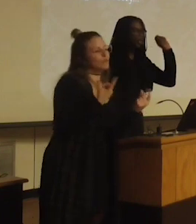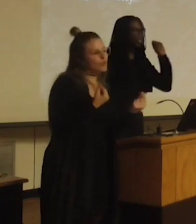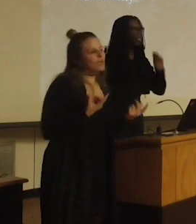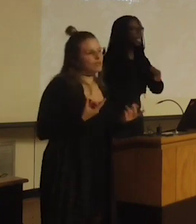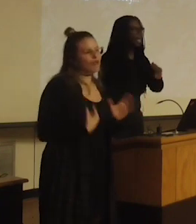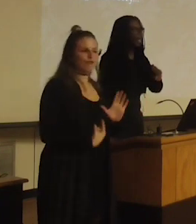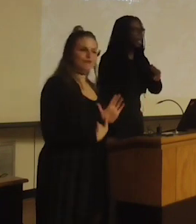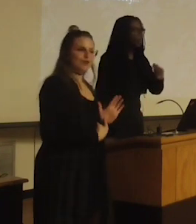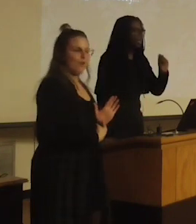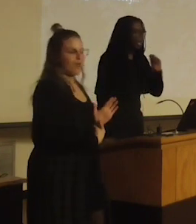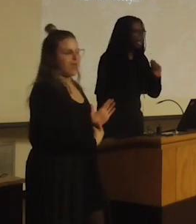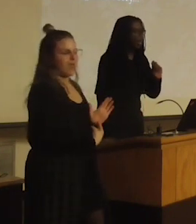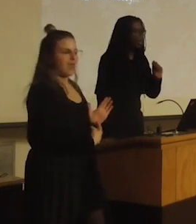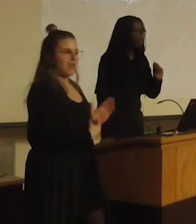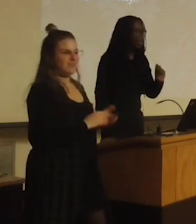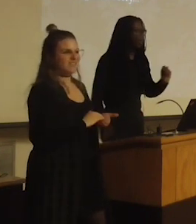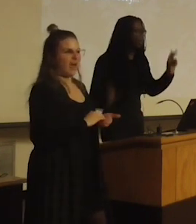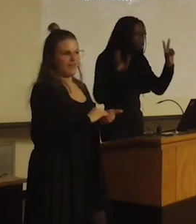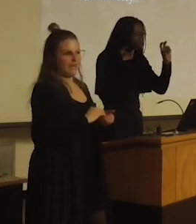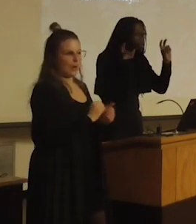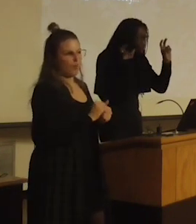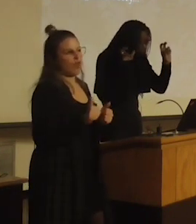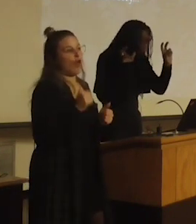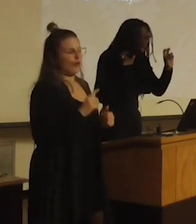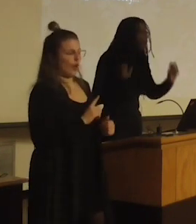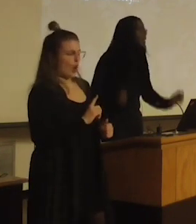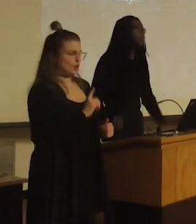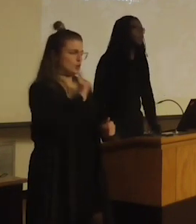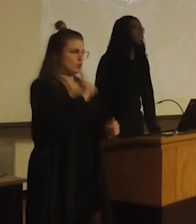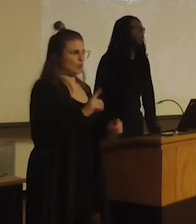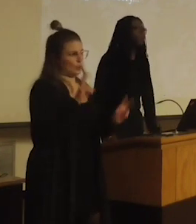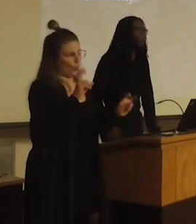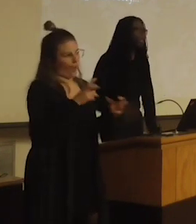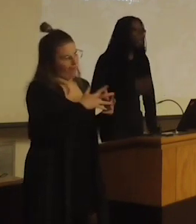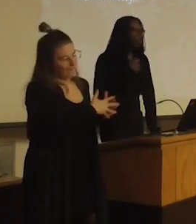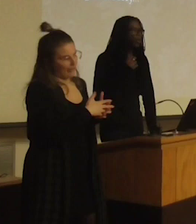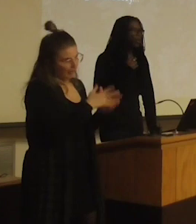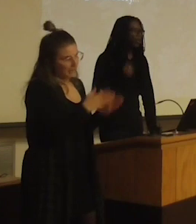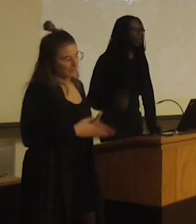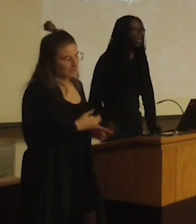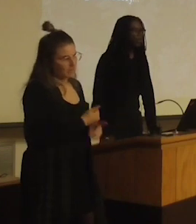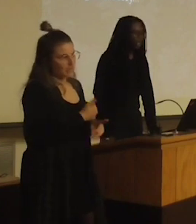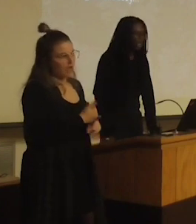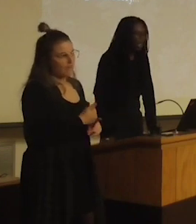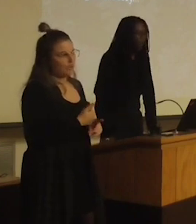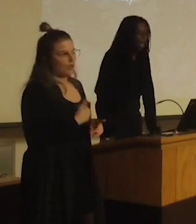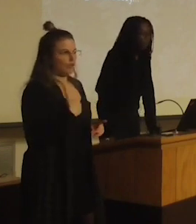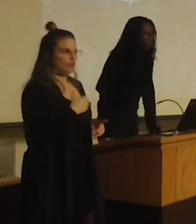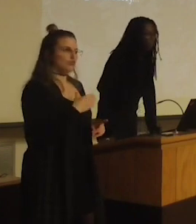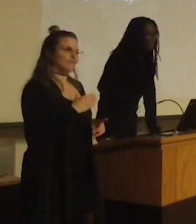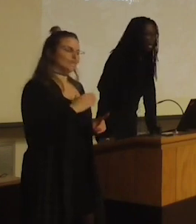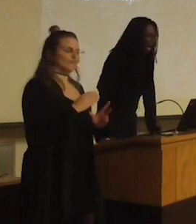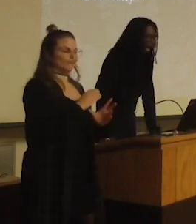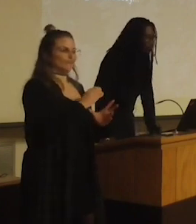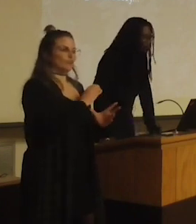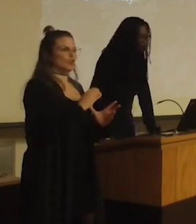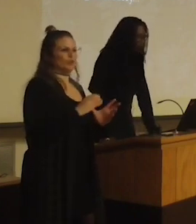again, showing a sign of solidarity with other true Americans who are also truly Christian